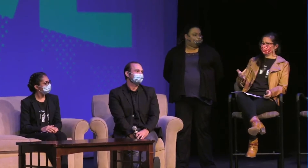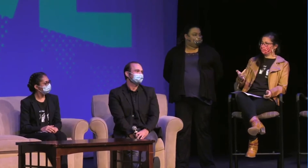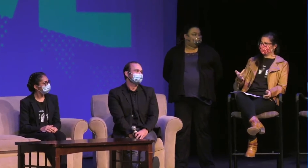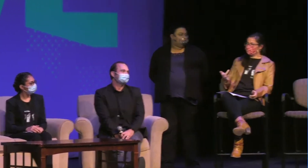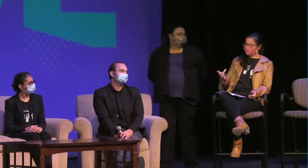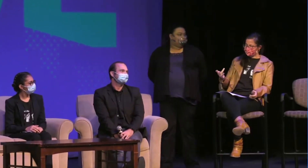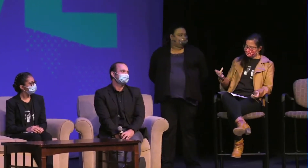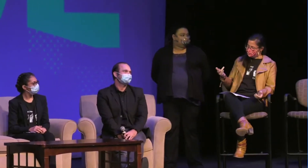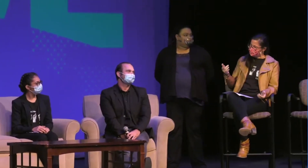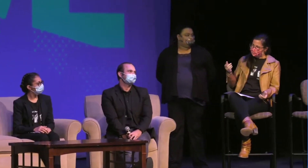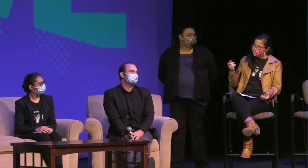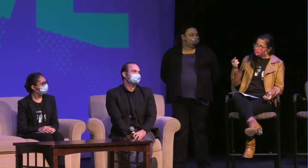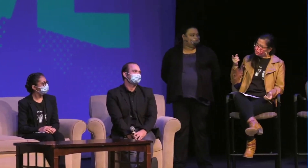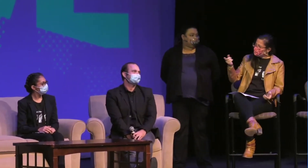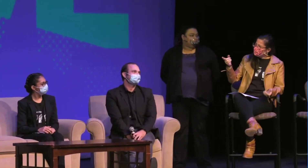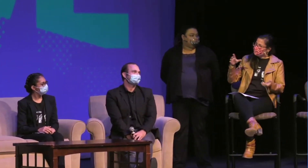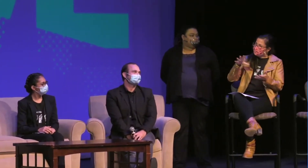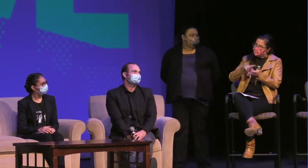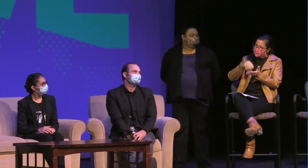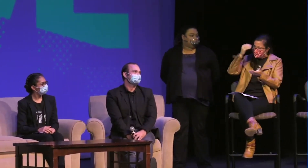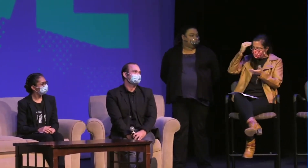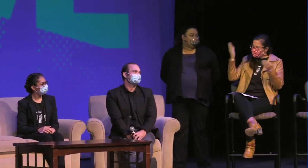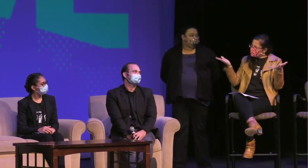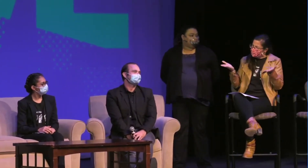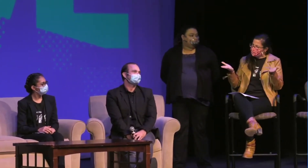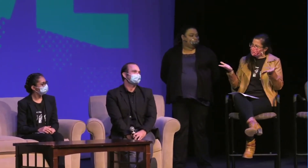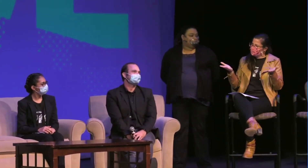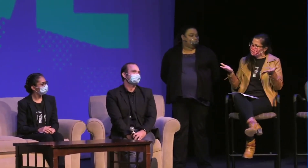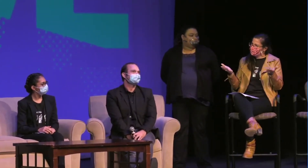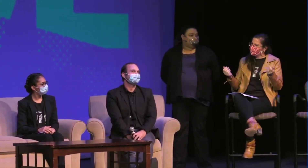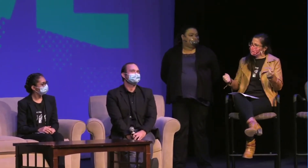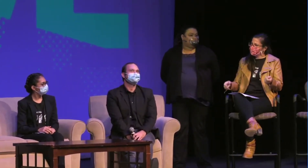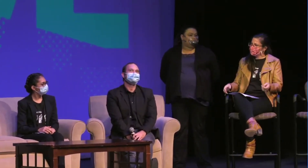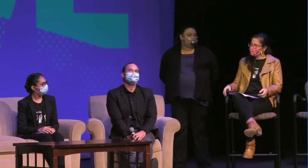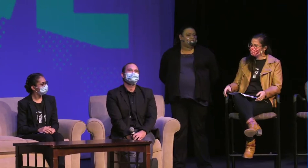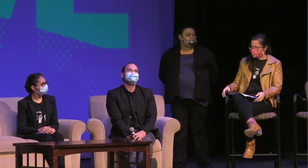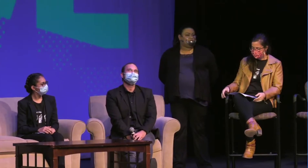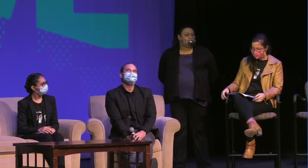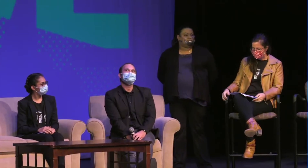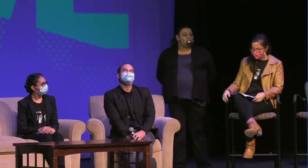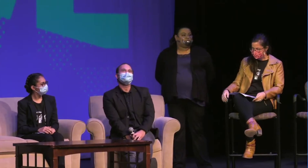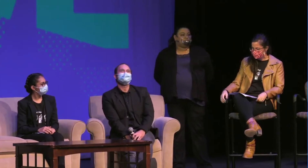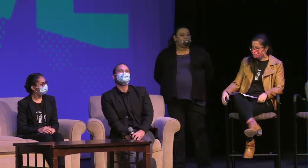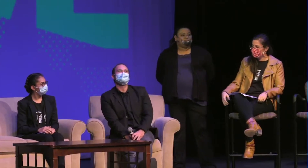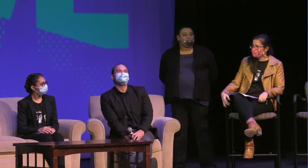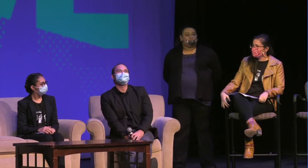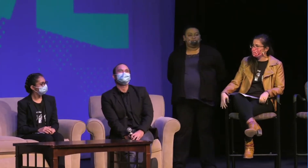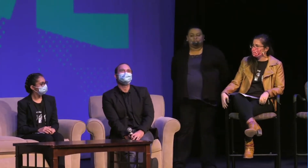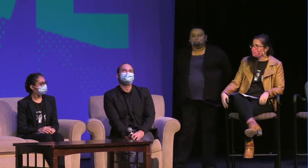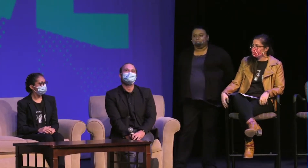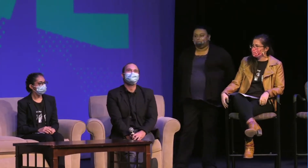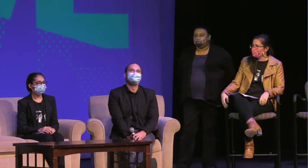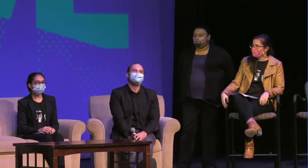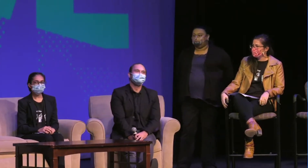How did you see their relationship? What do you think that they learned from each other?